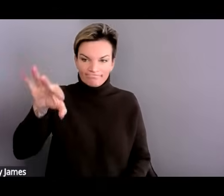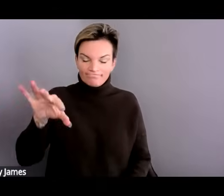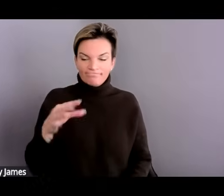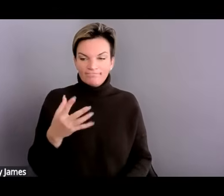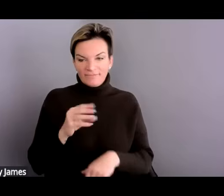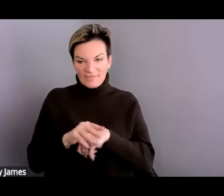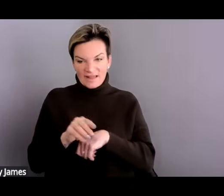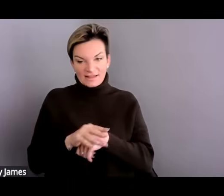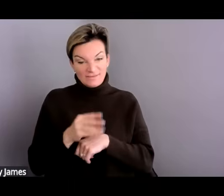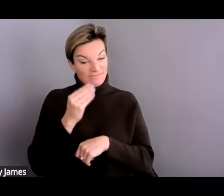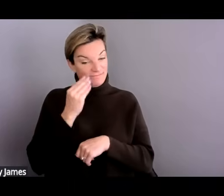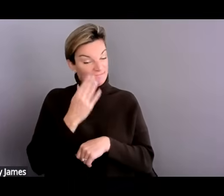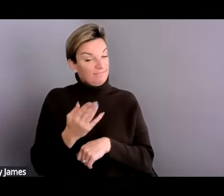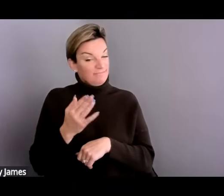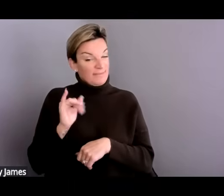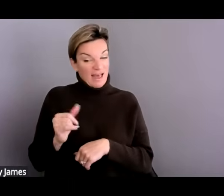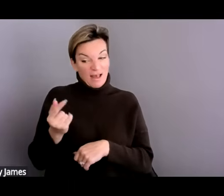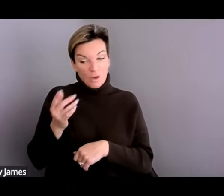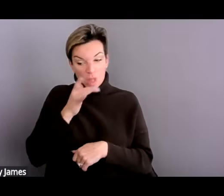are coming.